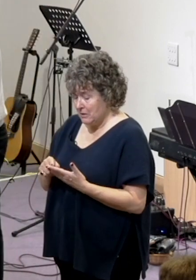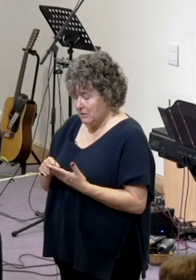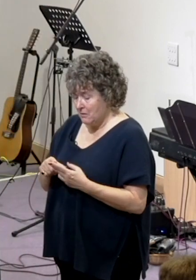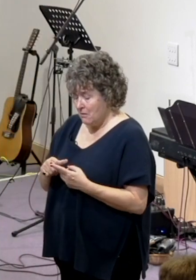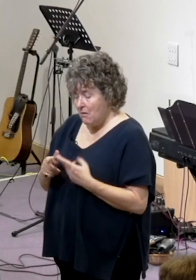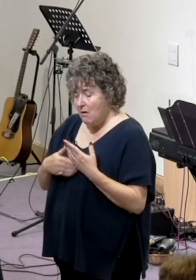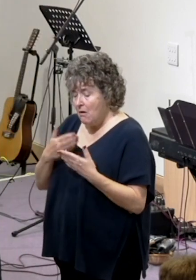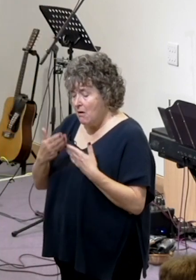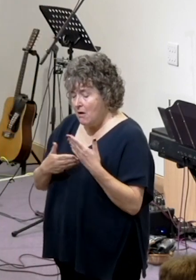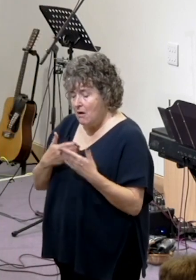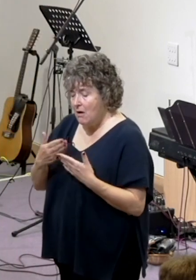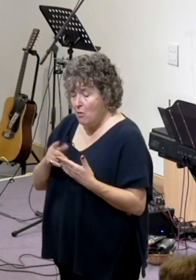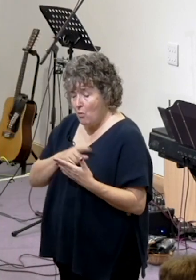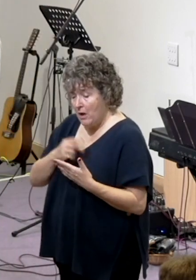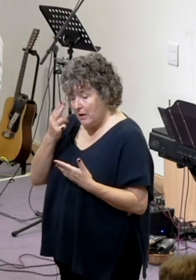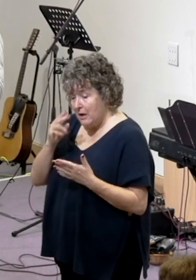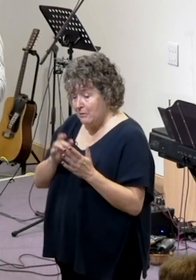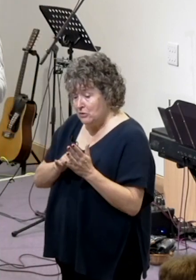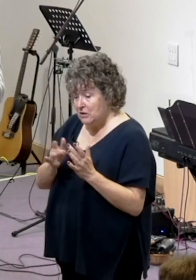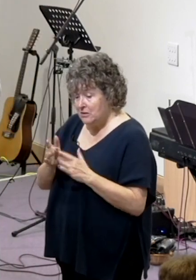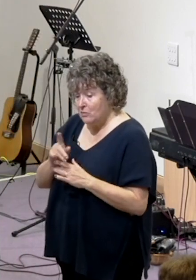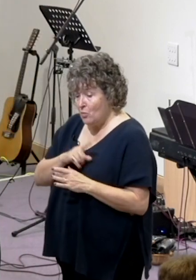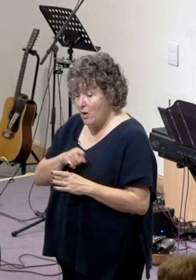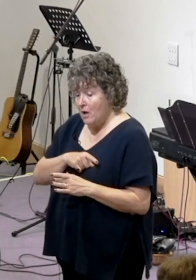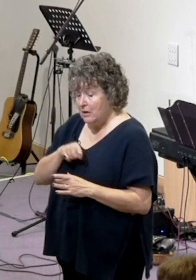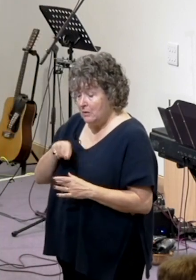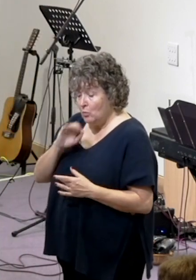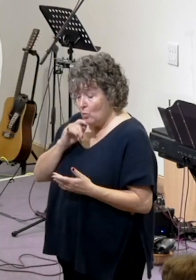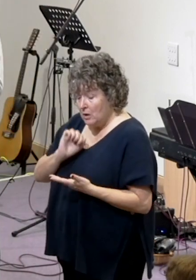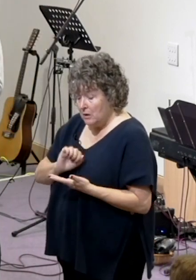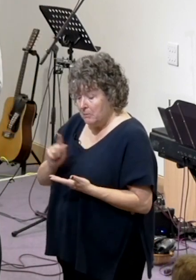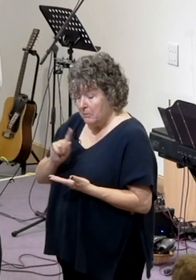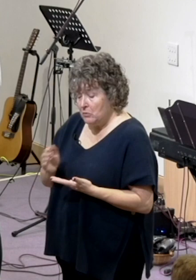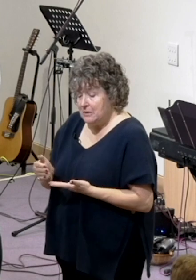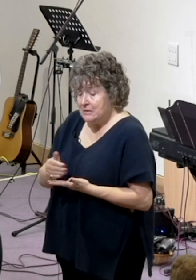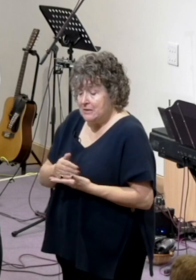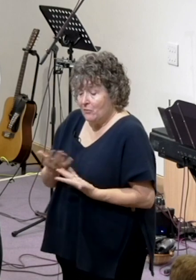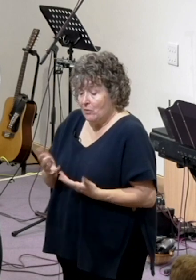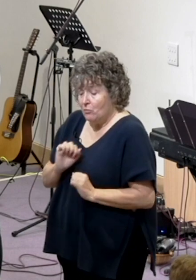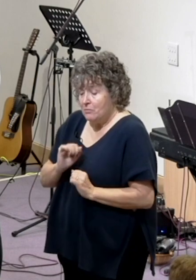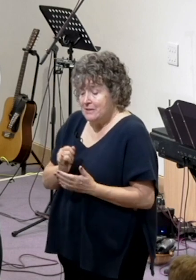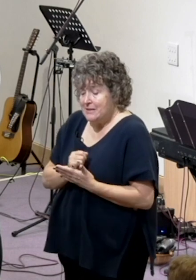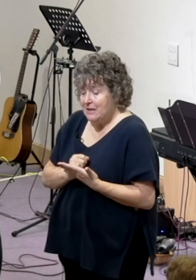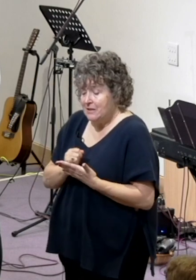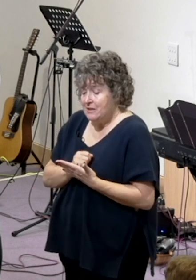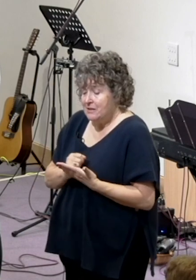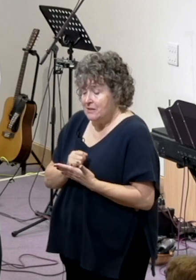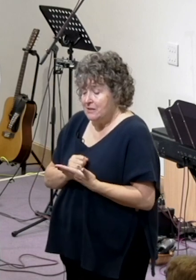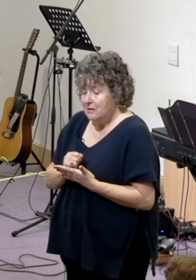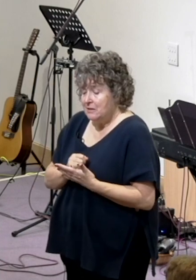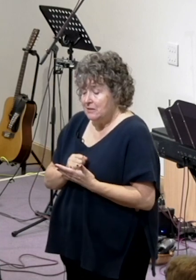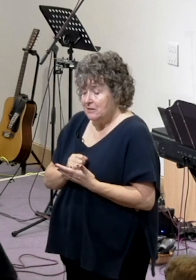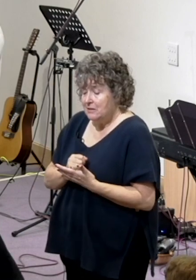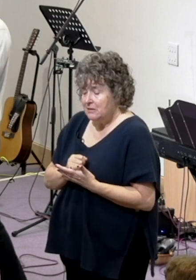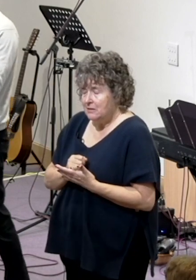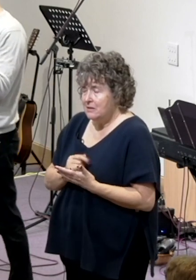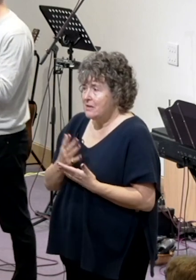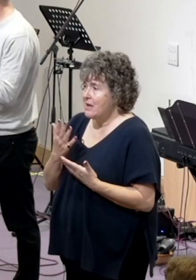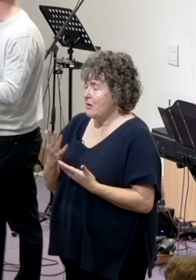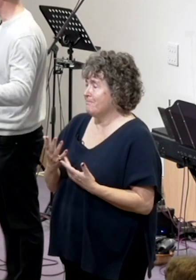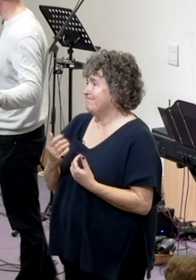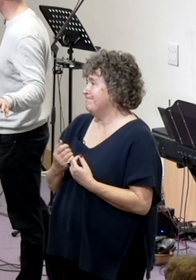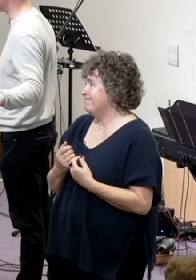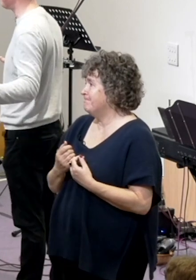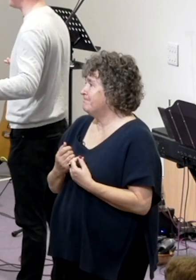explanation about why he's called Jesus. It's because he'll save his people from their sins. Now, there's something here that